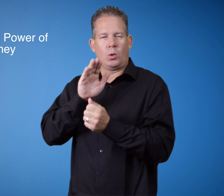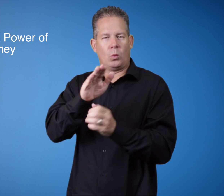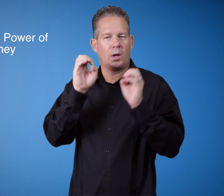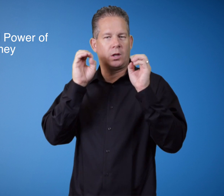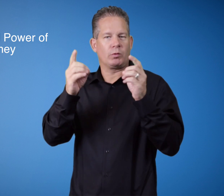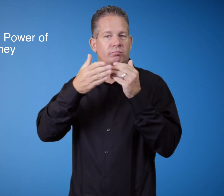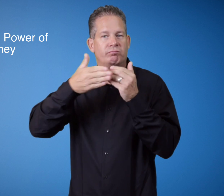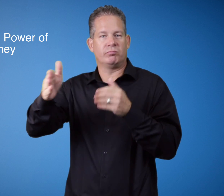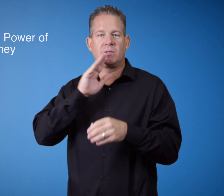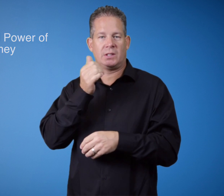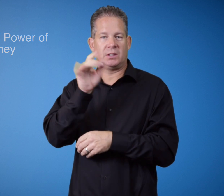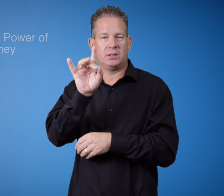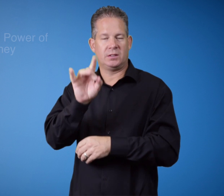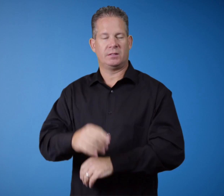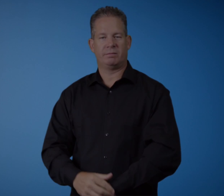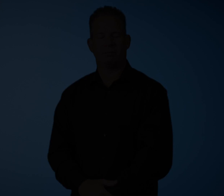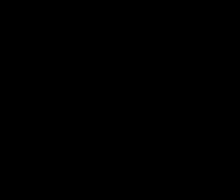turned 18 years old.